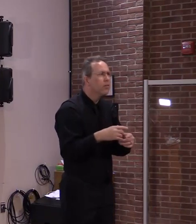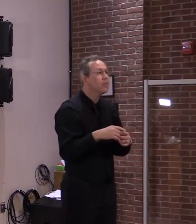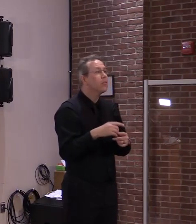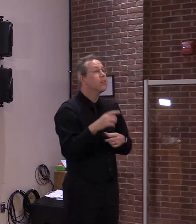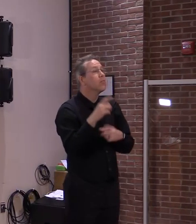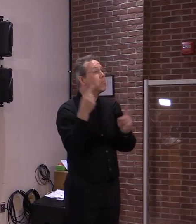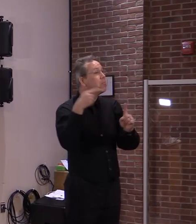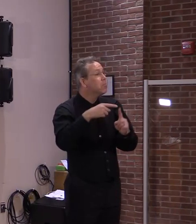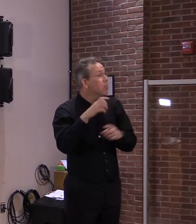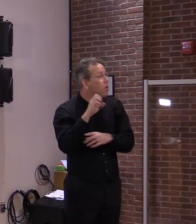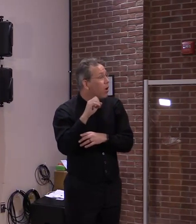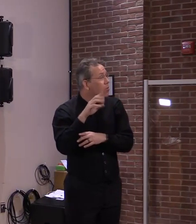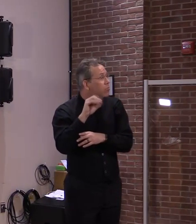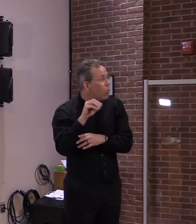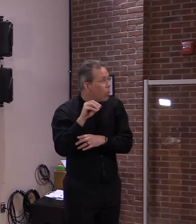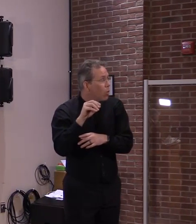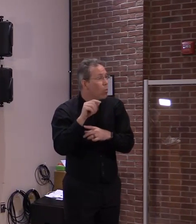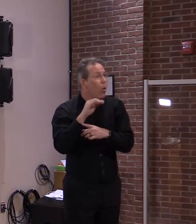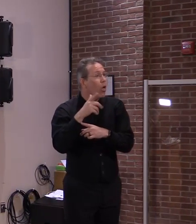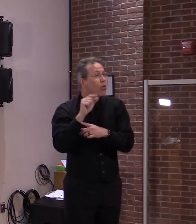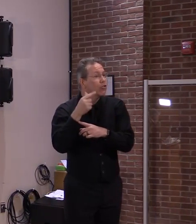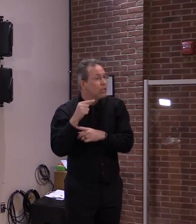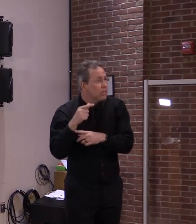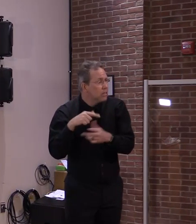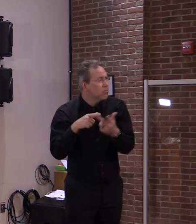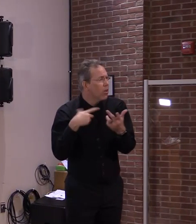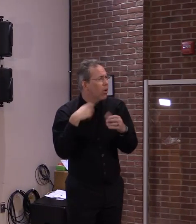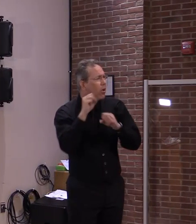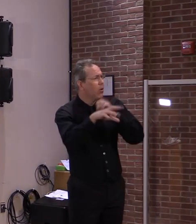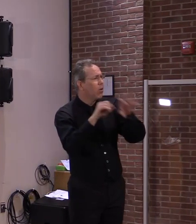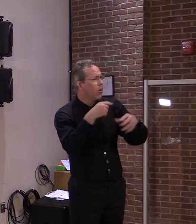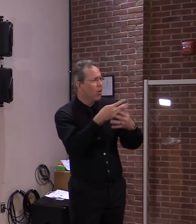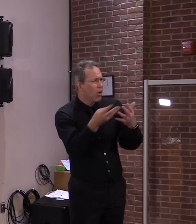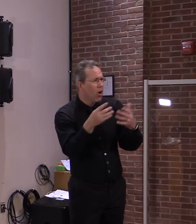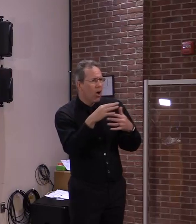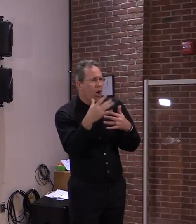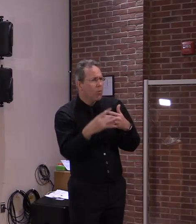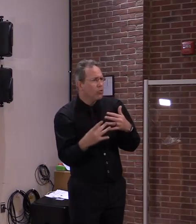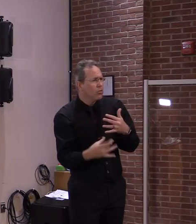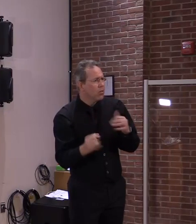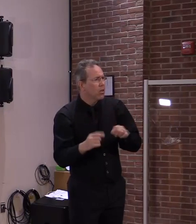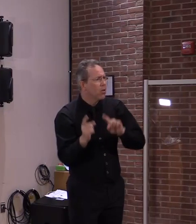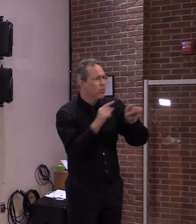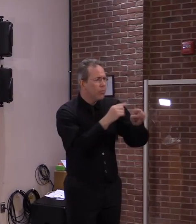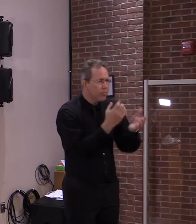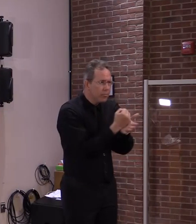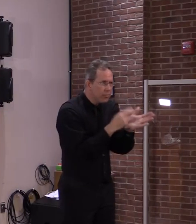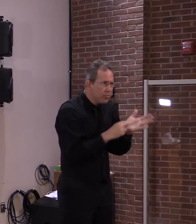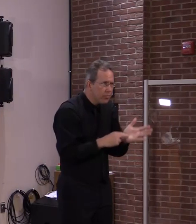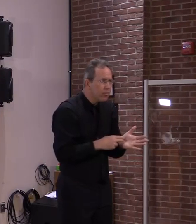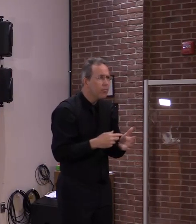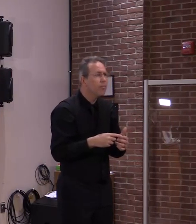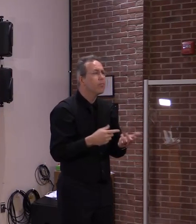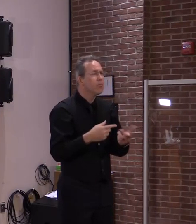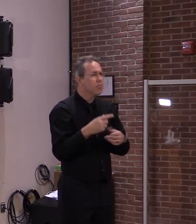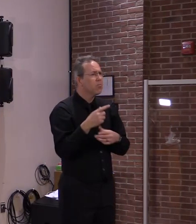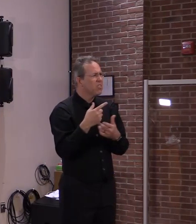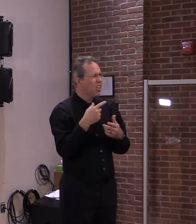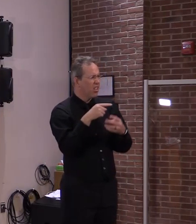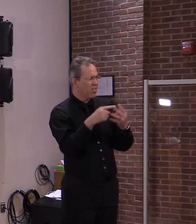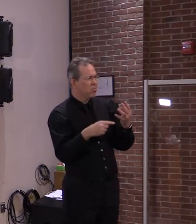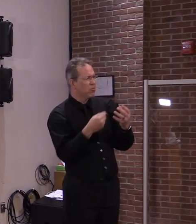Walgreens, we have Walmart that are included, and Kinney Drugs, which are included in